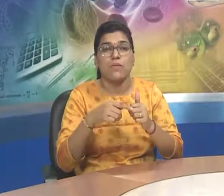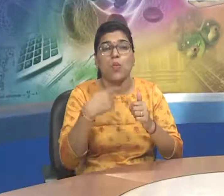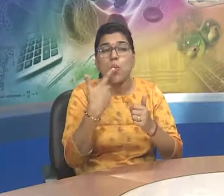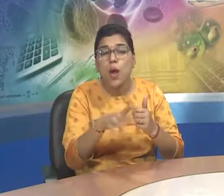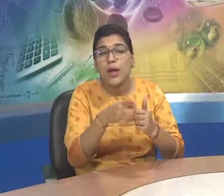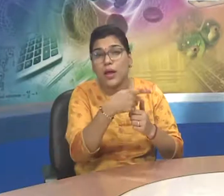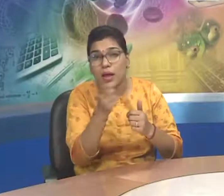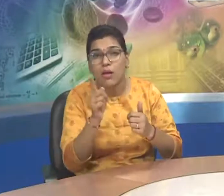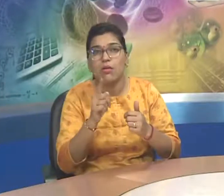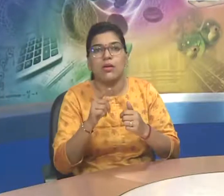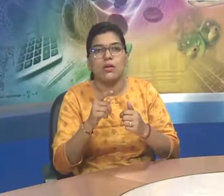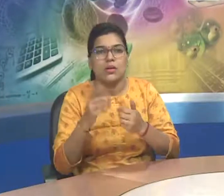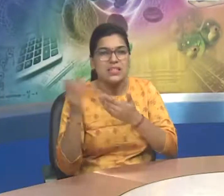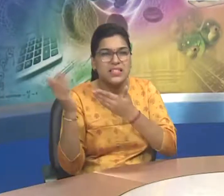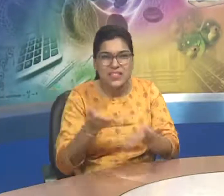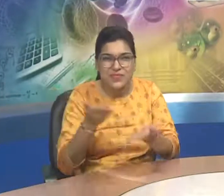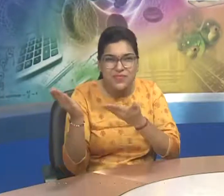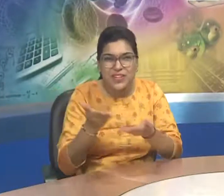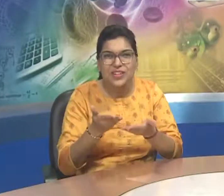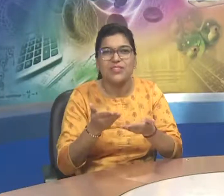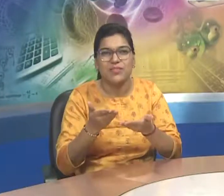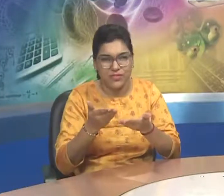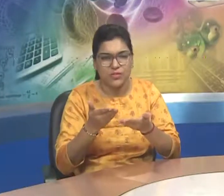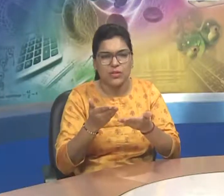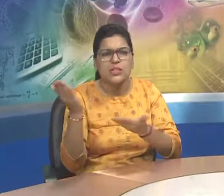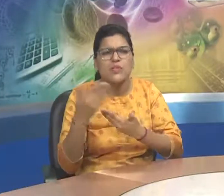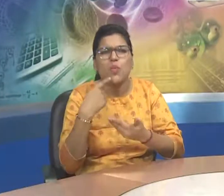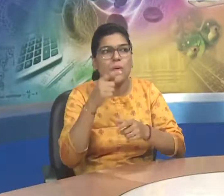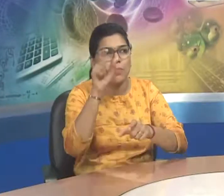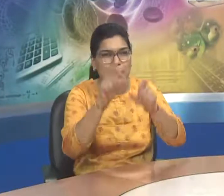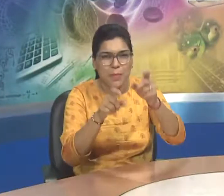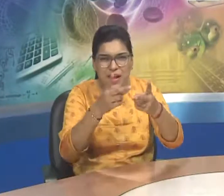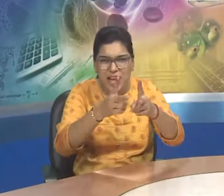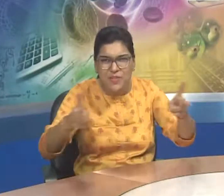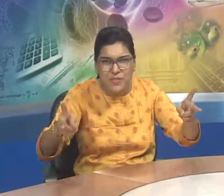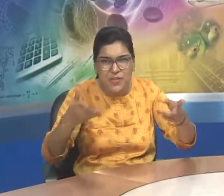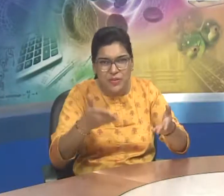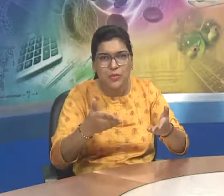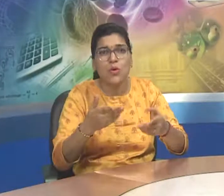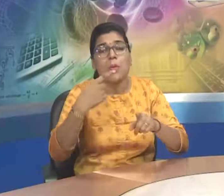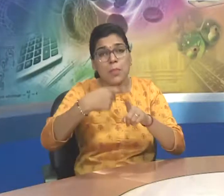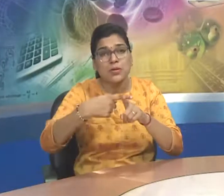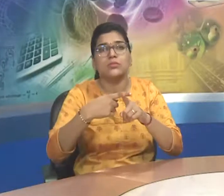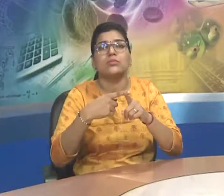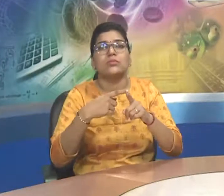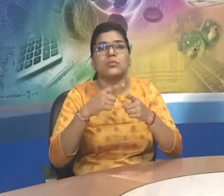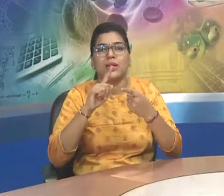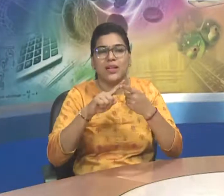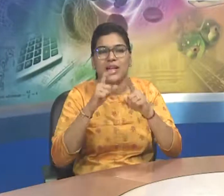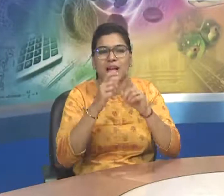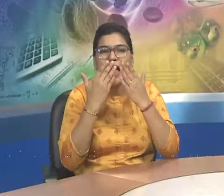AIDS could undermine all health services, educational